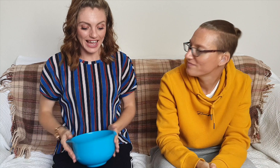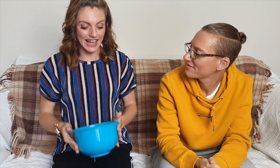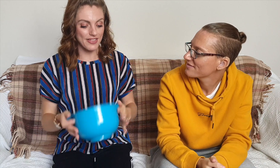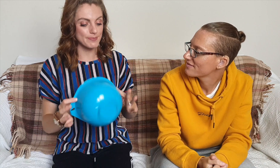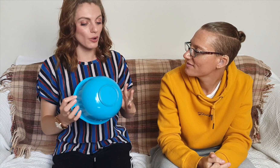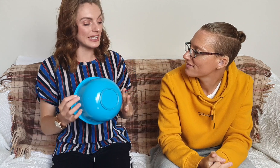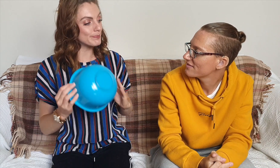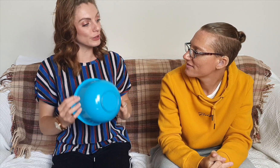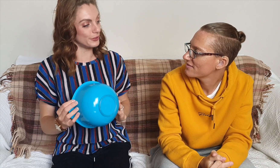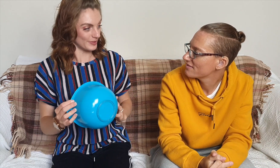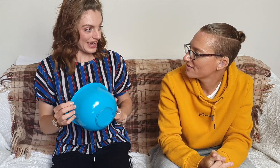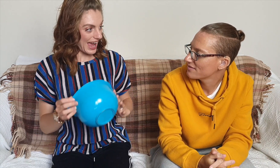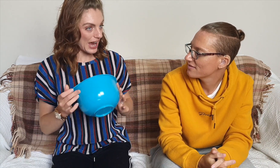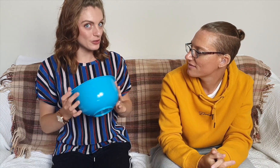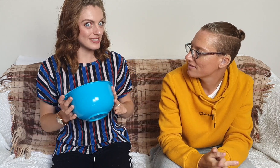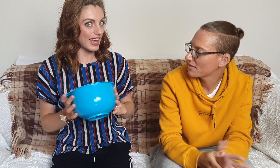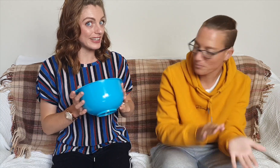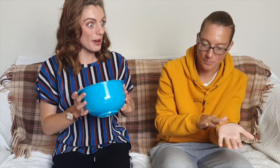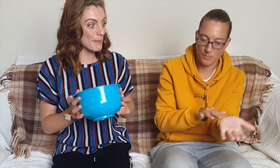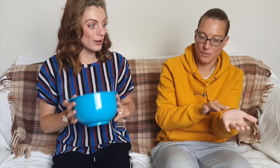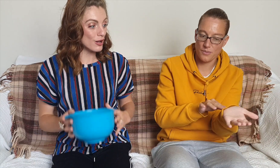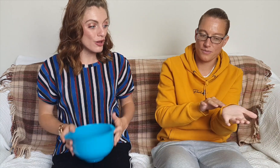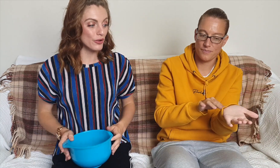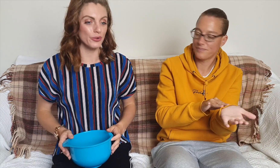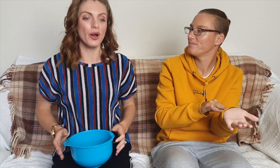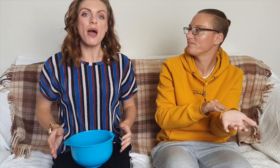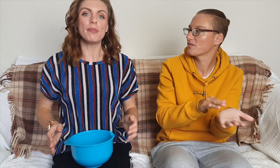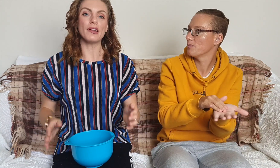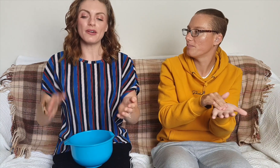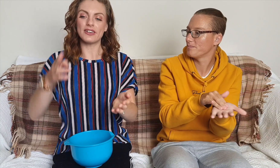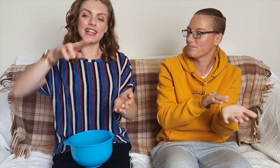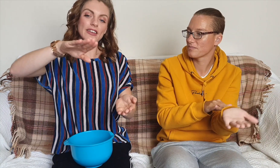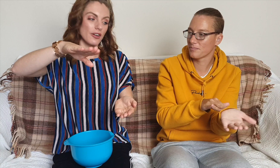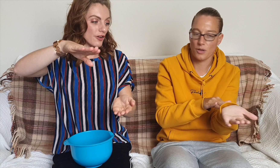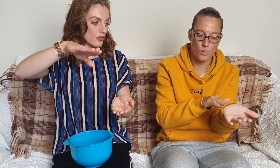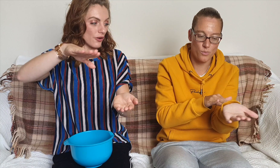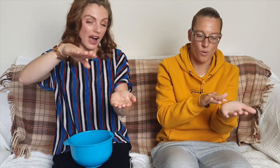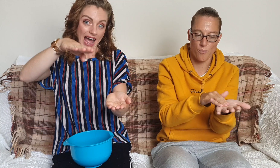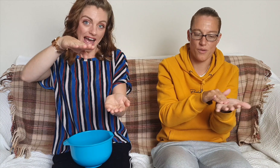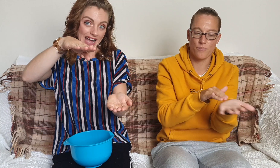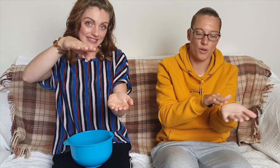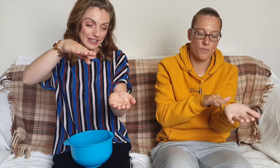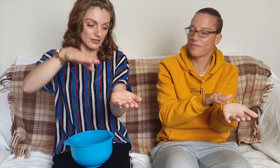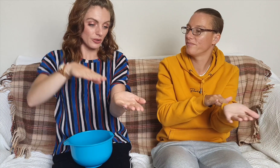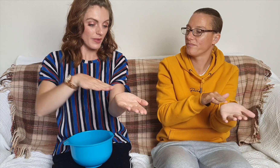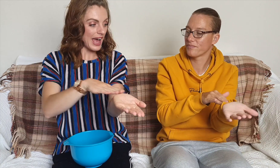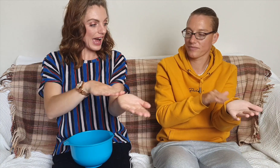Kellyanne, this ball is blue. How do we sign blue? Blue is like you've got your hands like so, and you're